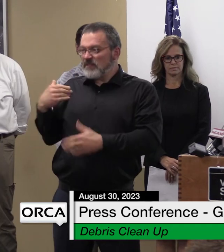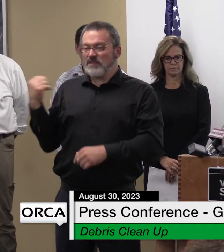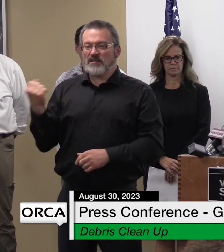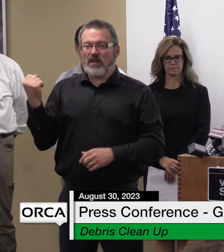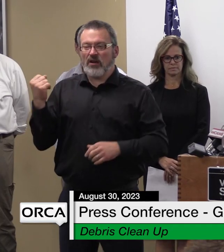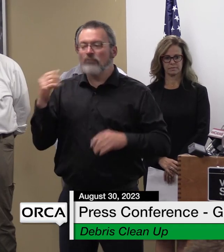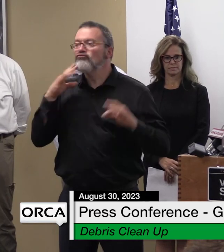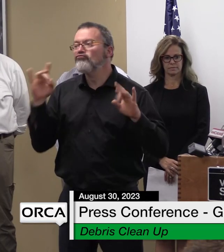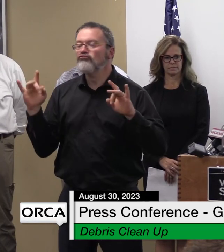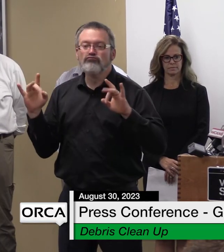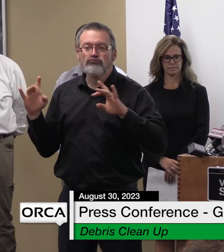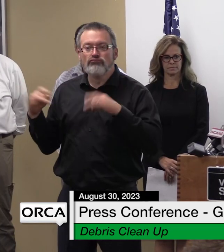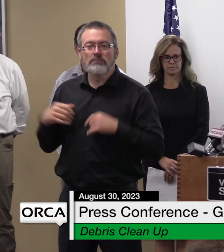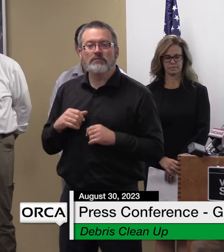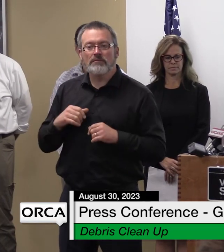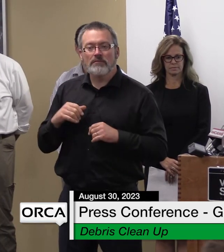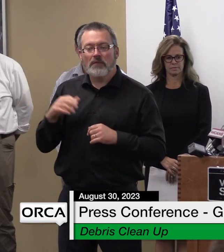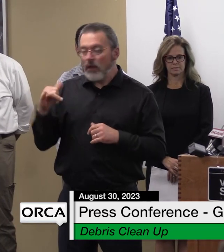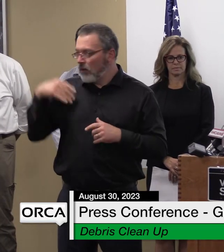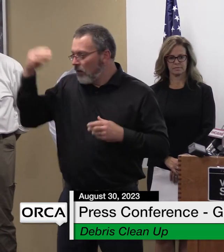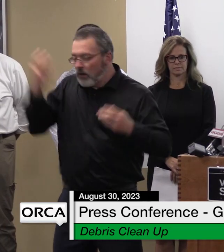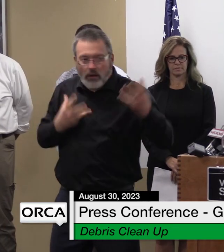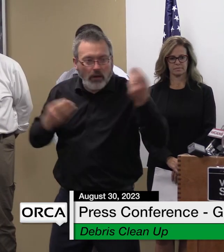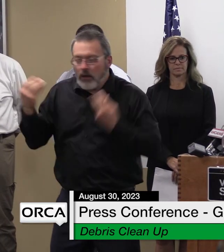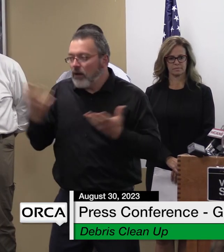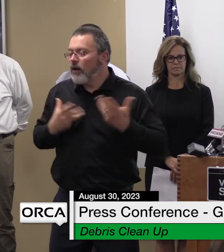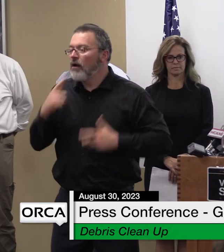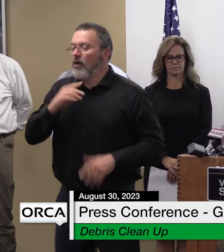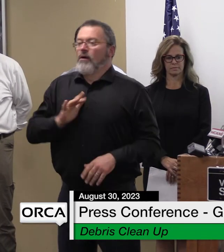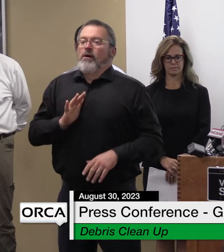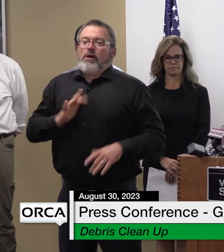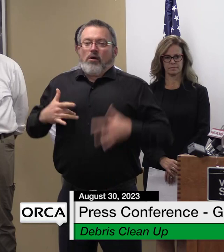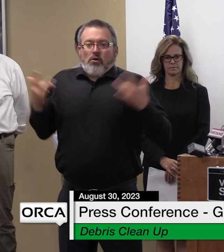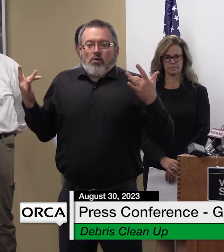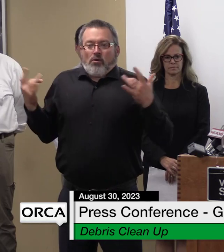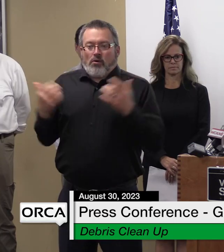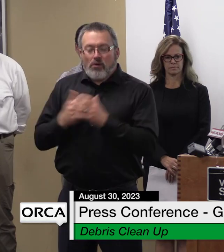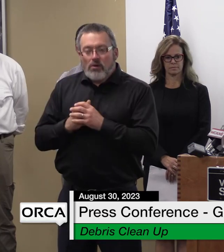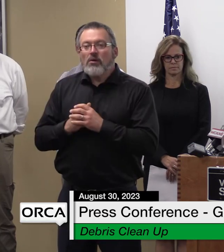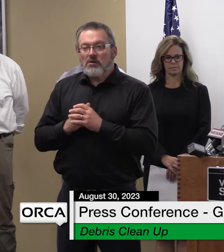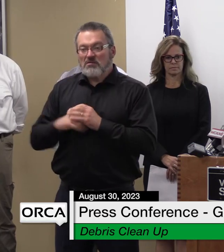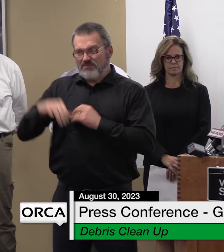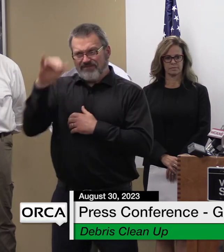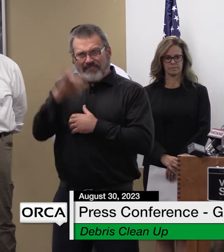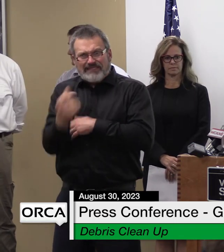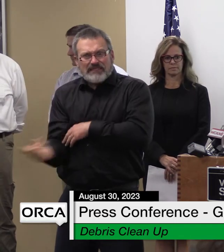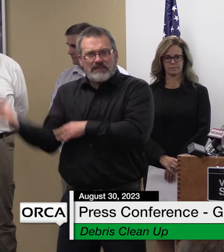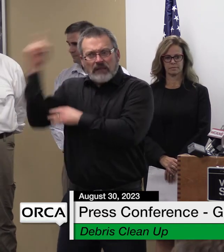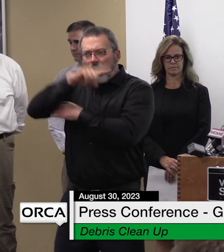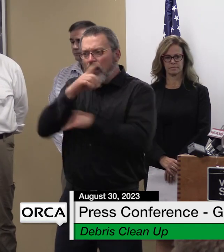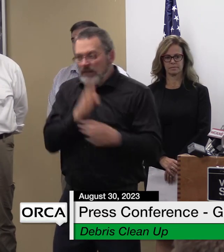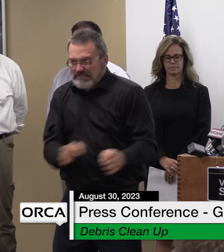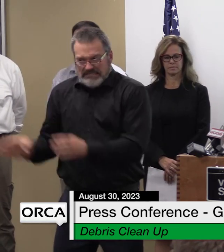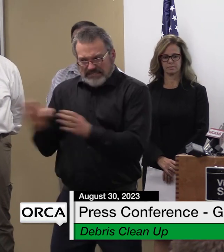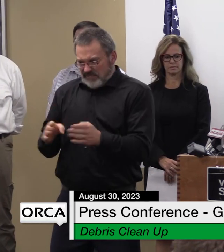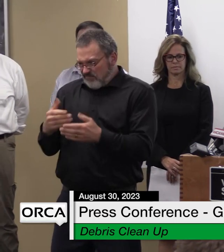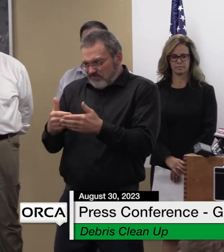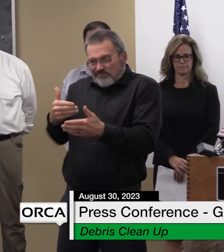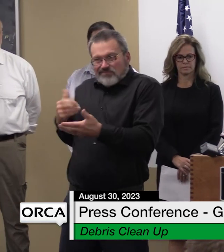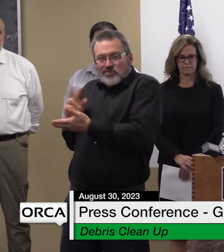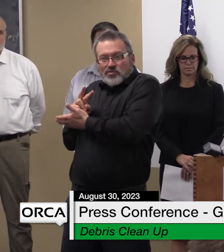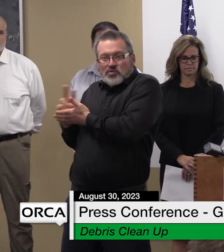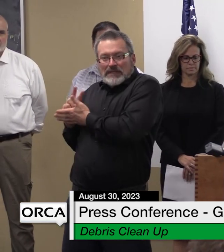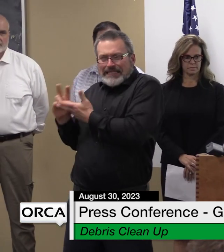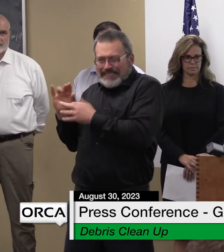reports come in. Organizing the event on just a couple of weeks' notice took a lot of hard work, so